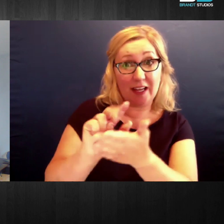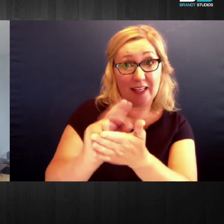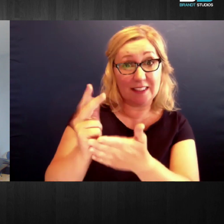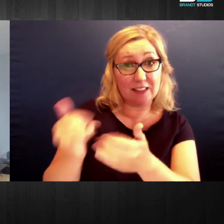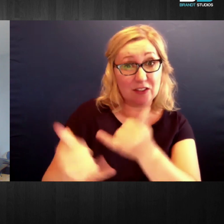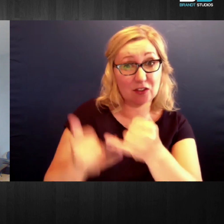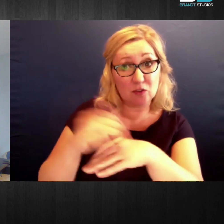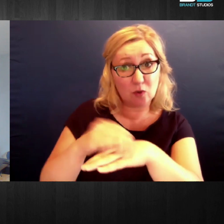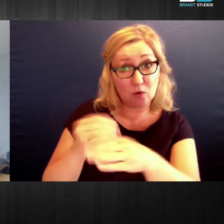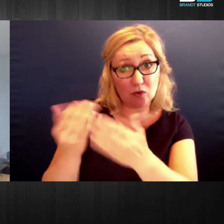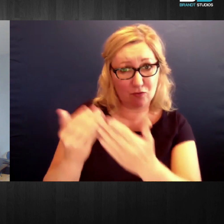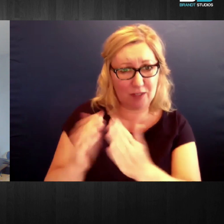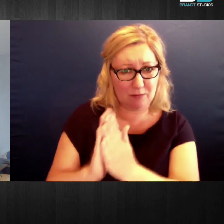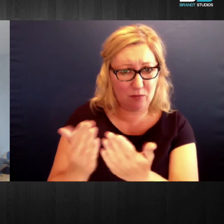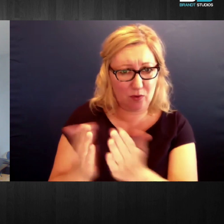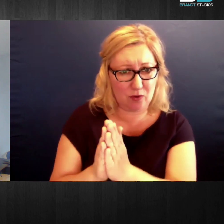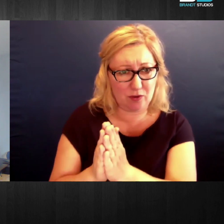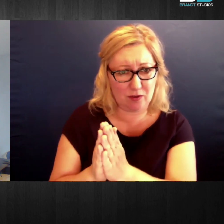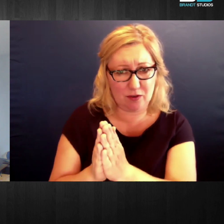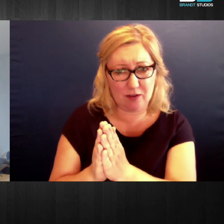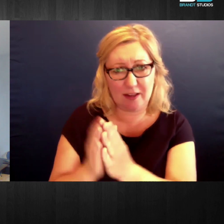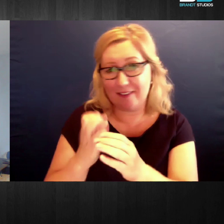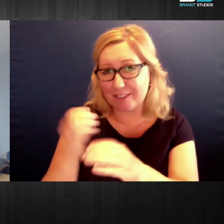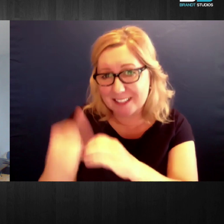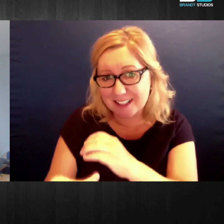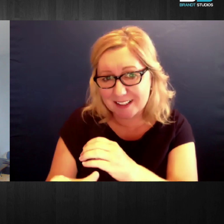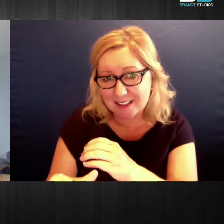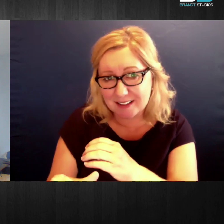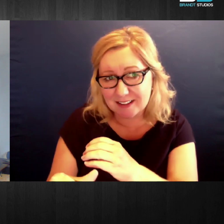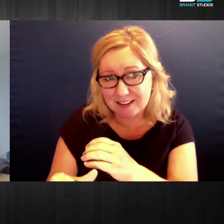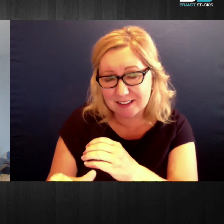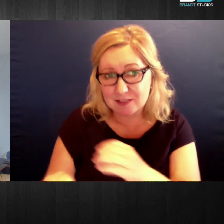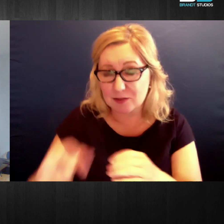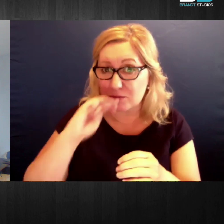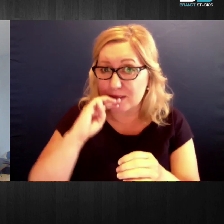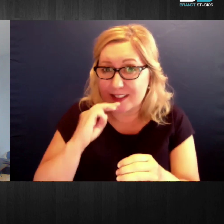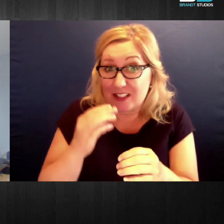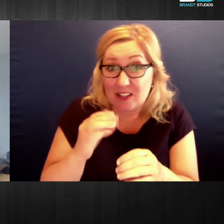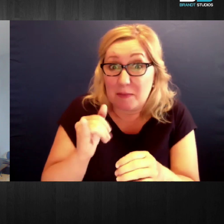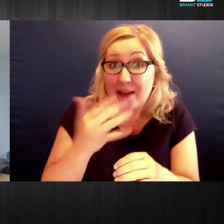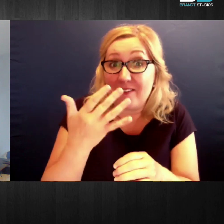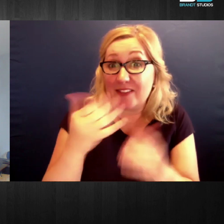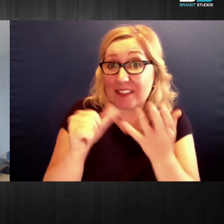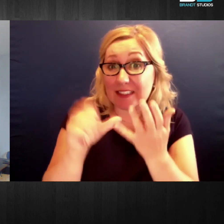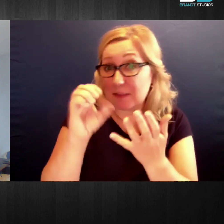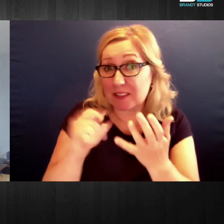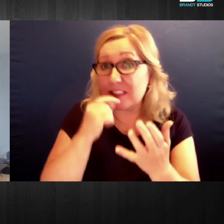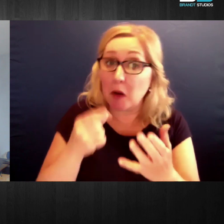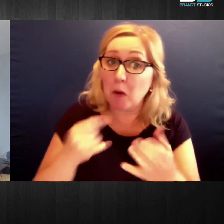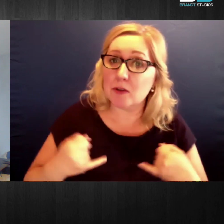same study, 53% said they enjoyed reading. So there's a number of reasons for the decline of reading among